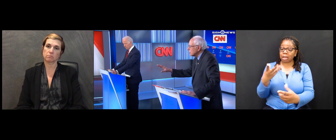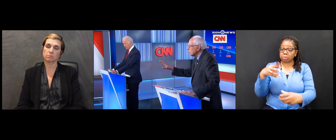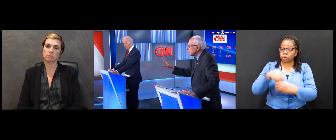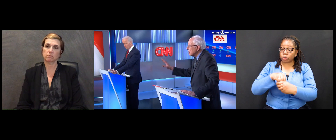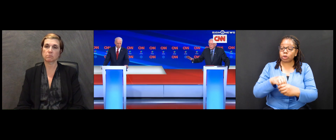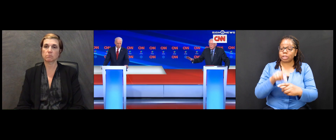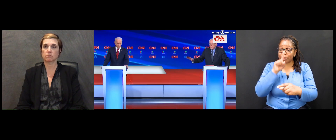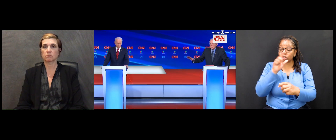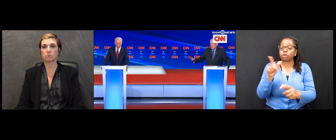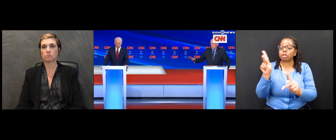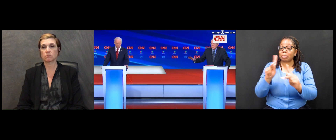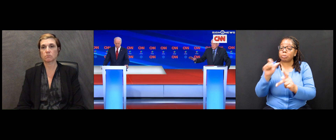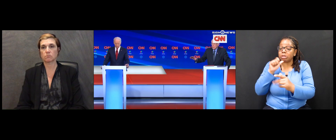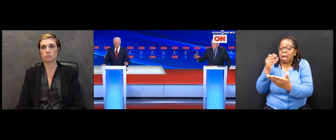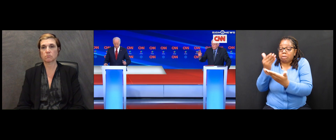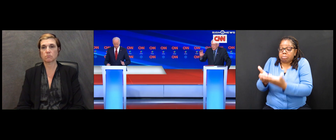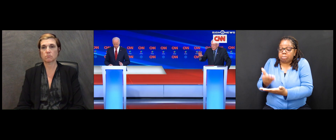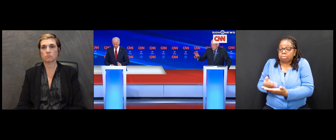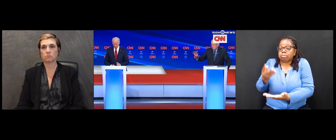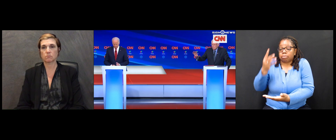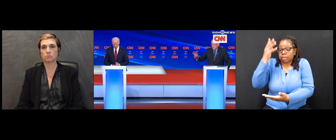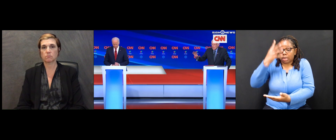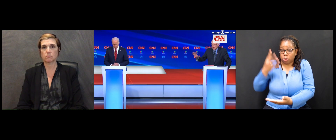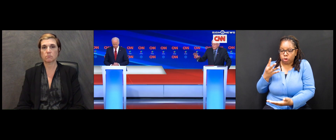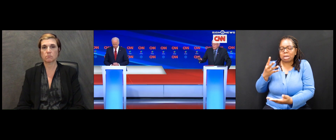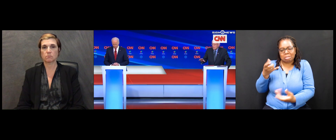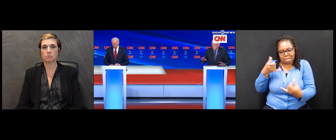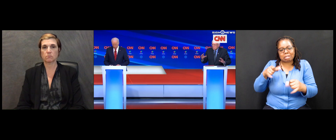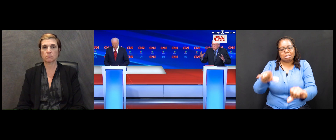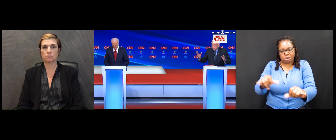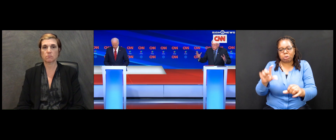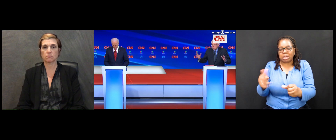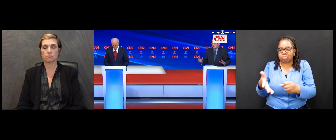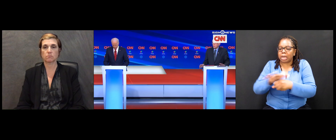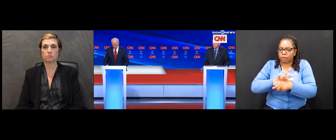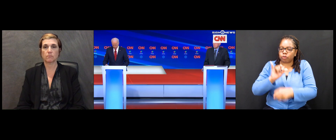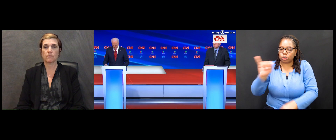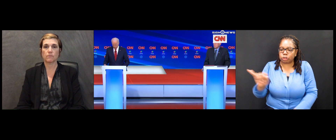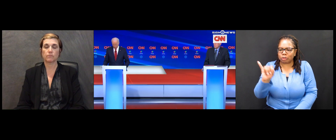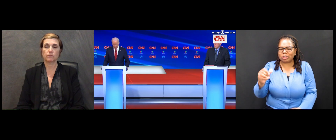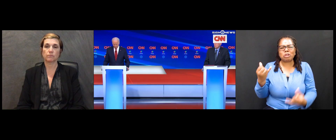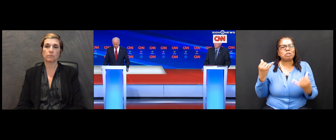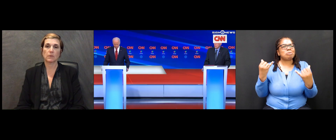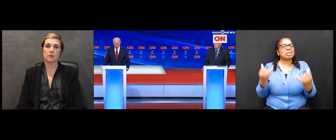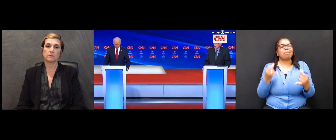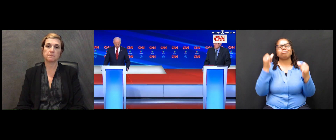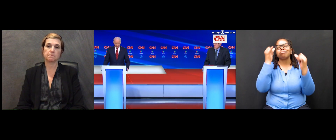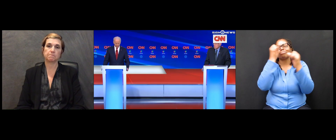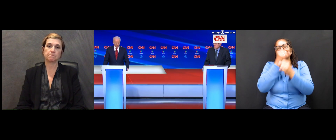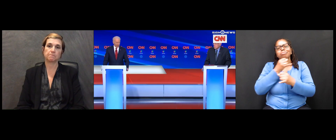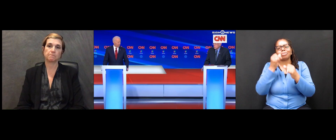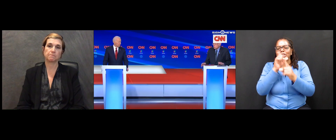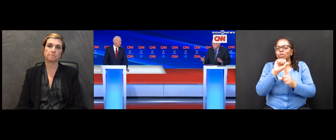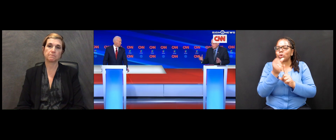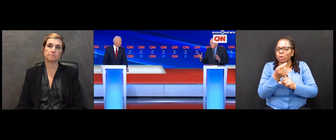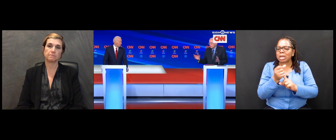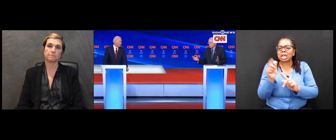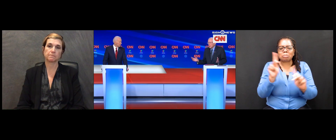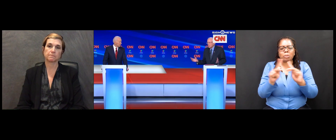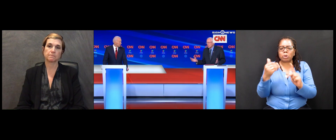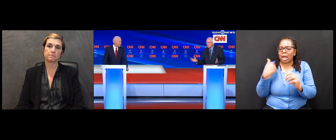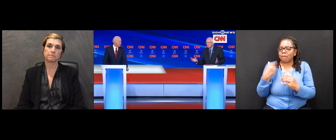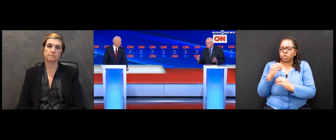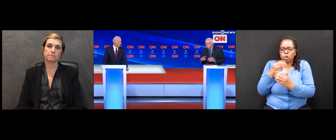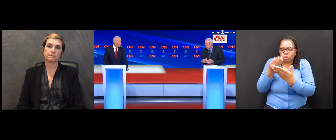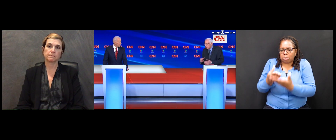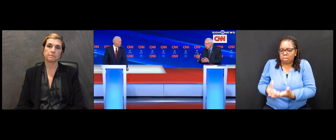are also covered. And right now, we have the absurd situation where undocumented people who try to do the